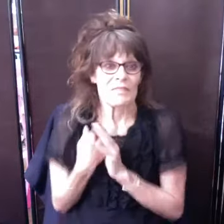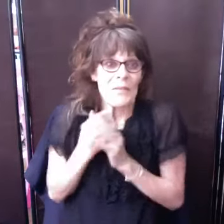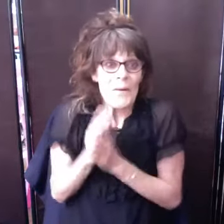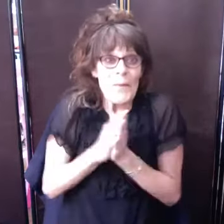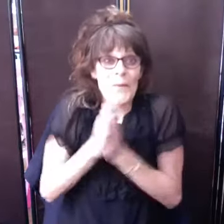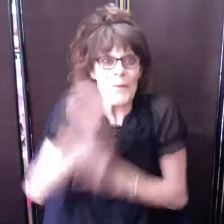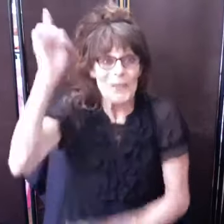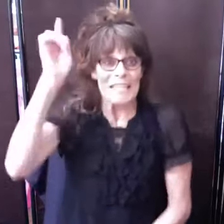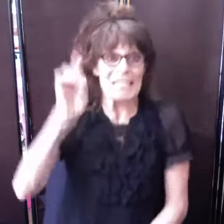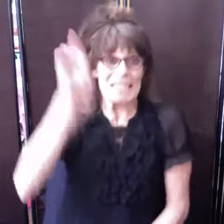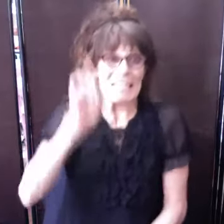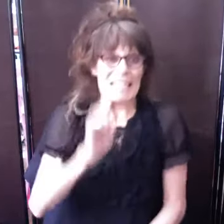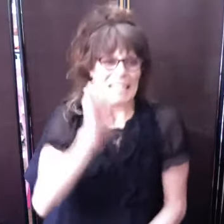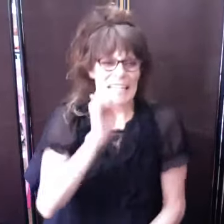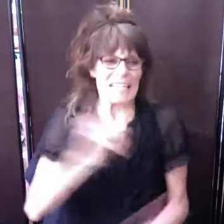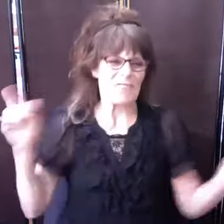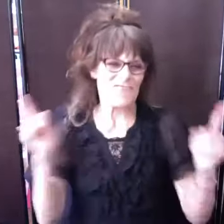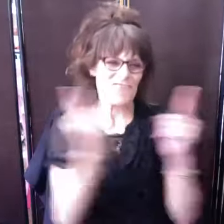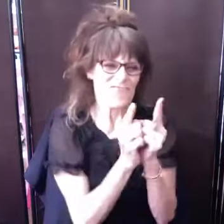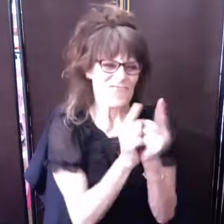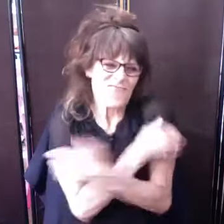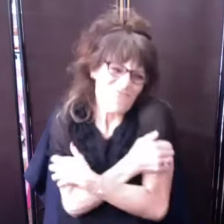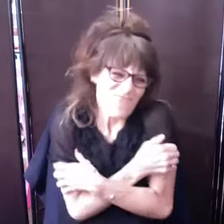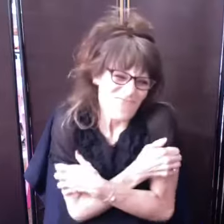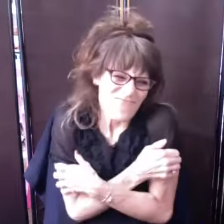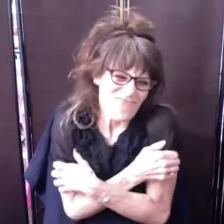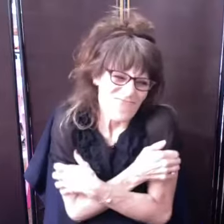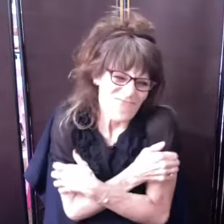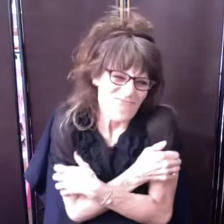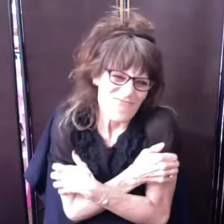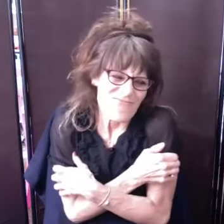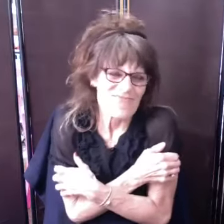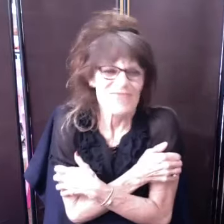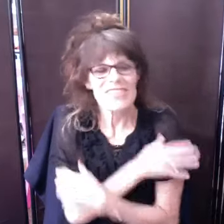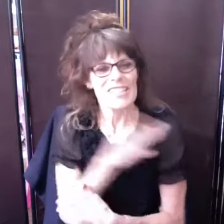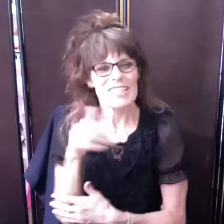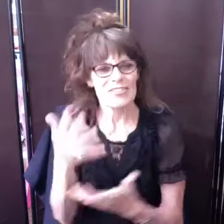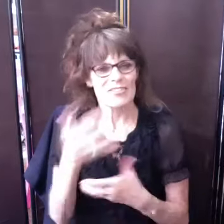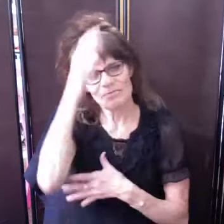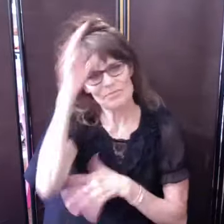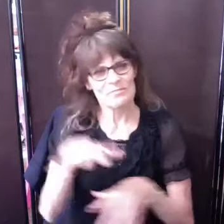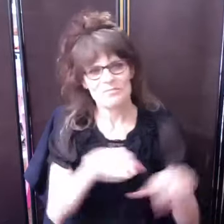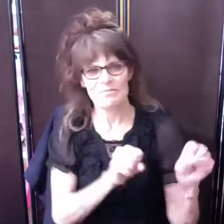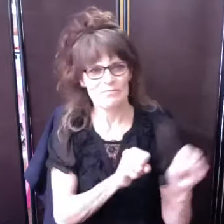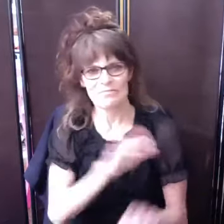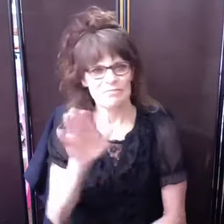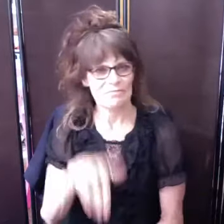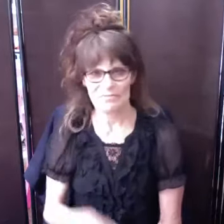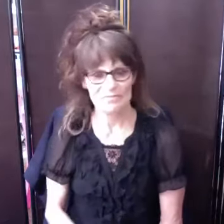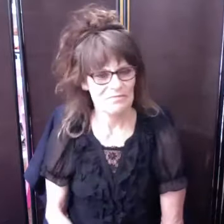just as tight as I could possibly hold him. It seemed like he'd been gone forever, and I never wanted him to leave again. I always had a jacket. I don't know if it's